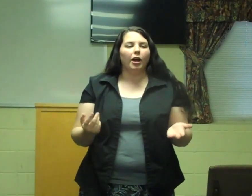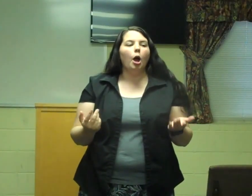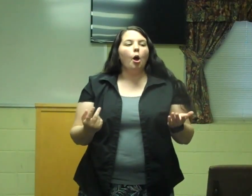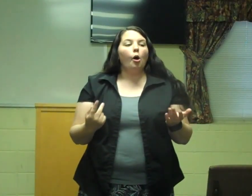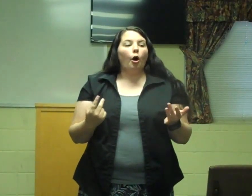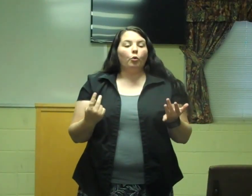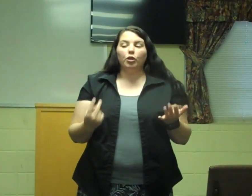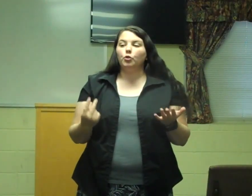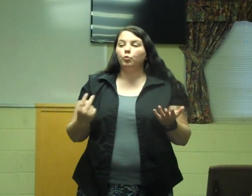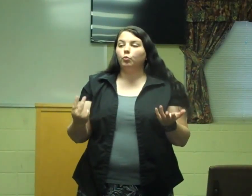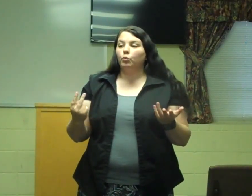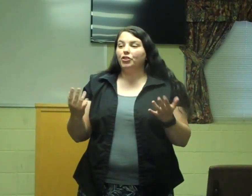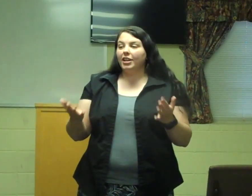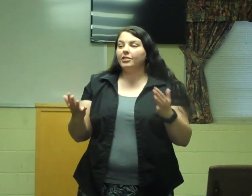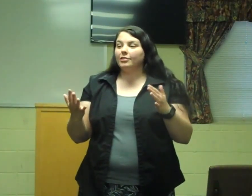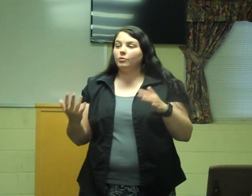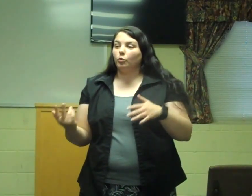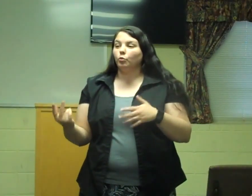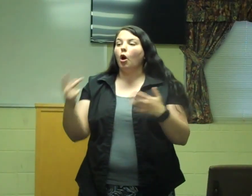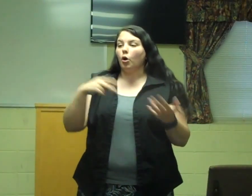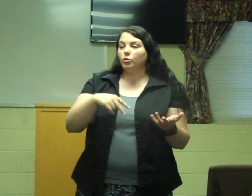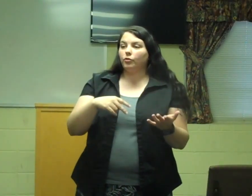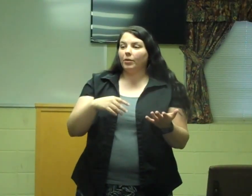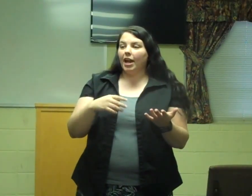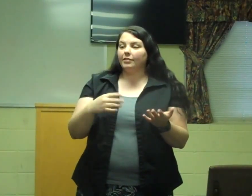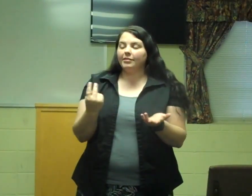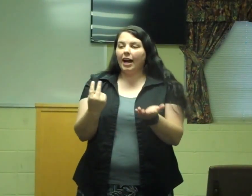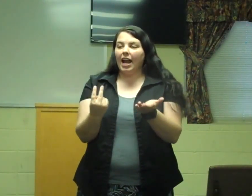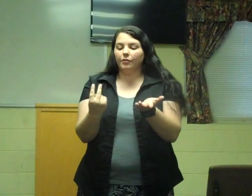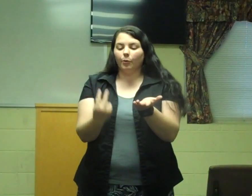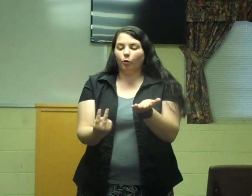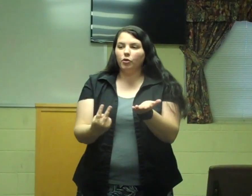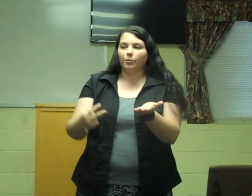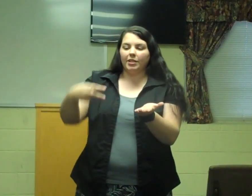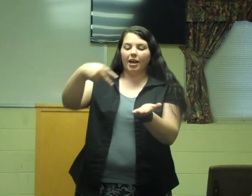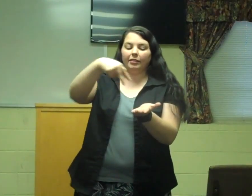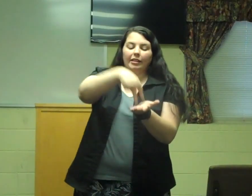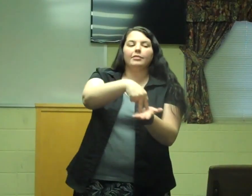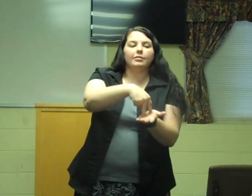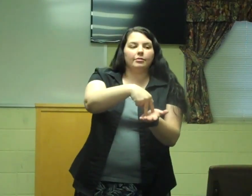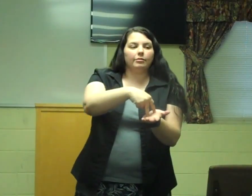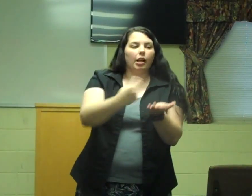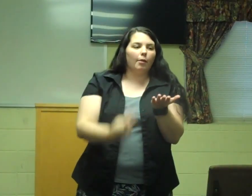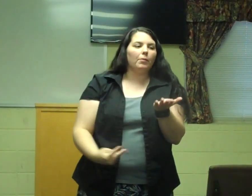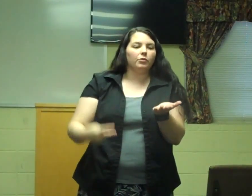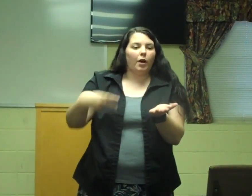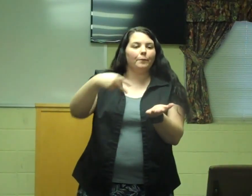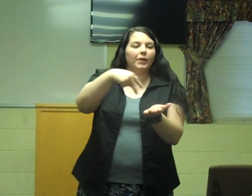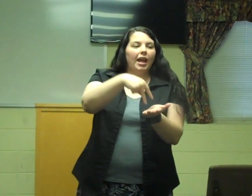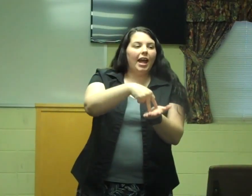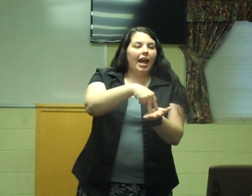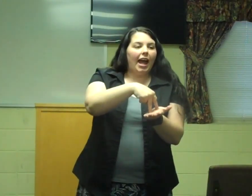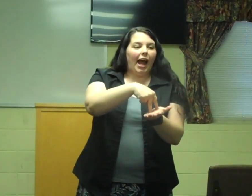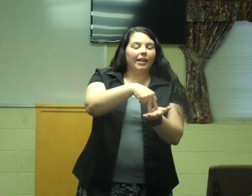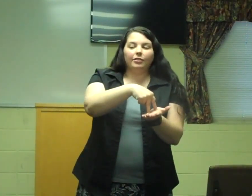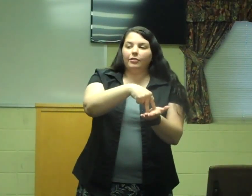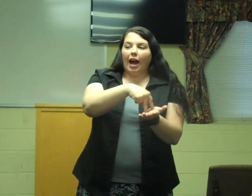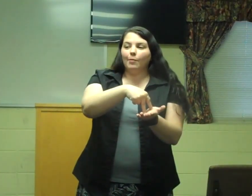it. When Jesus rose from the dead, the sign from rose from the dead is to come up this way. And I